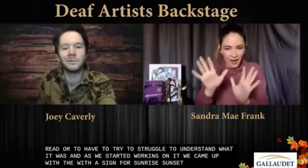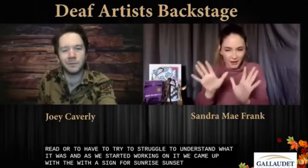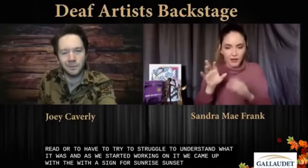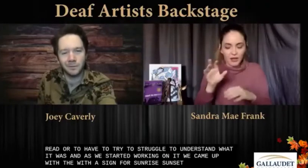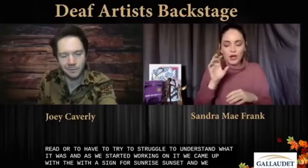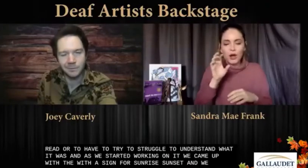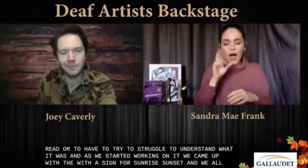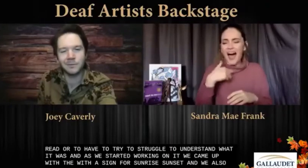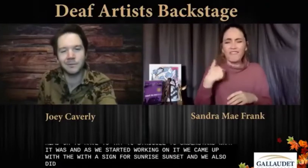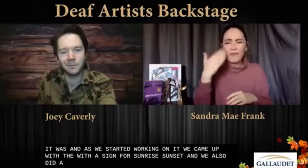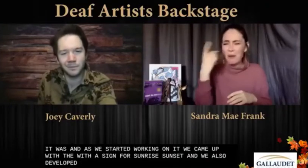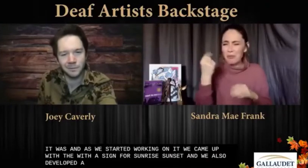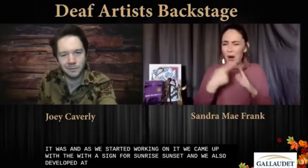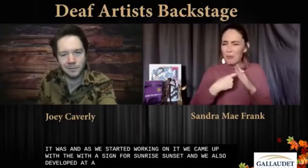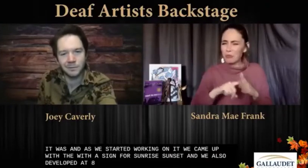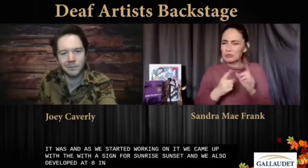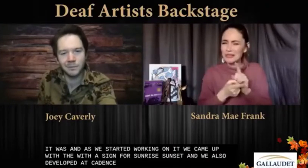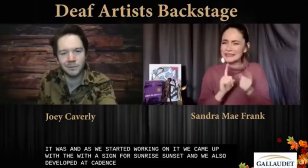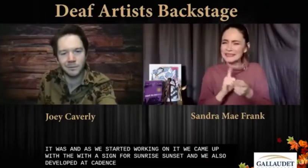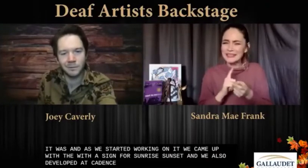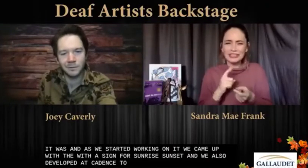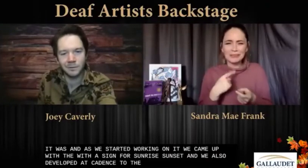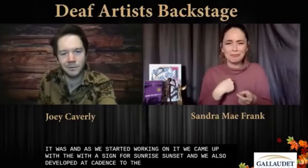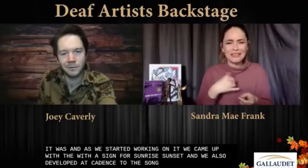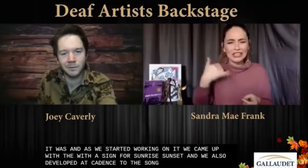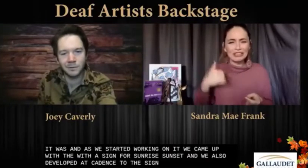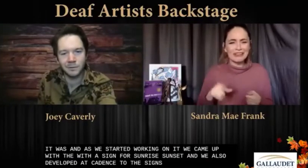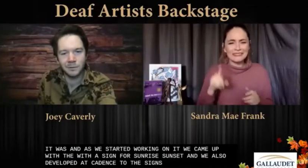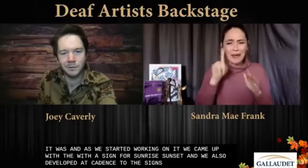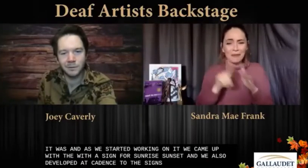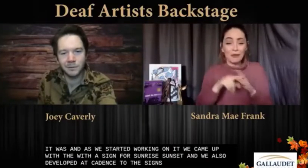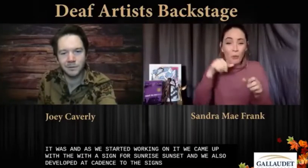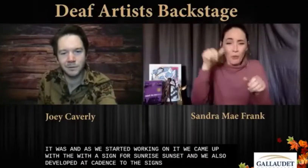and we also developed a cadence to the signs